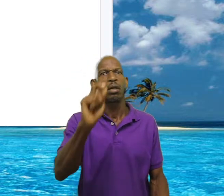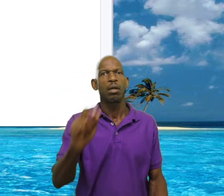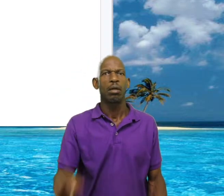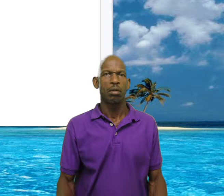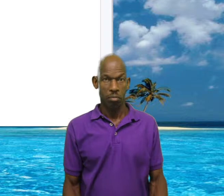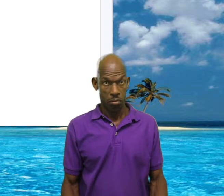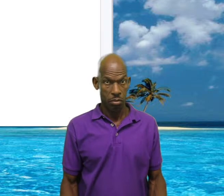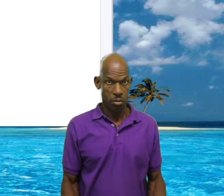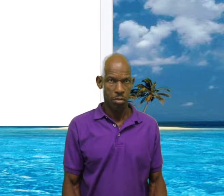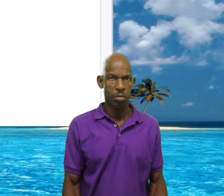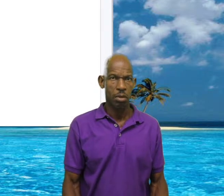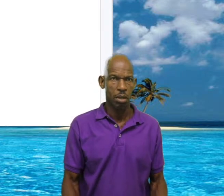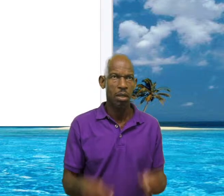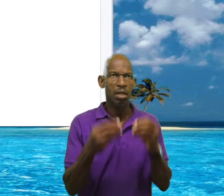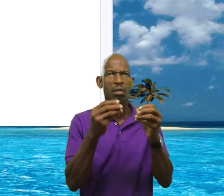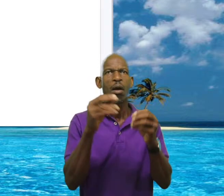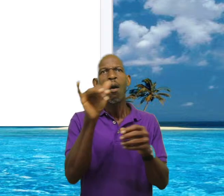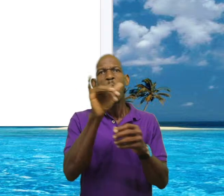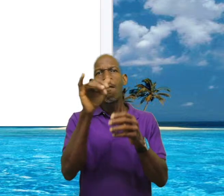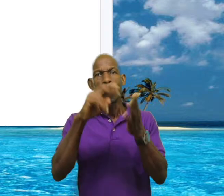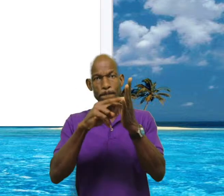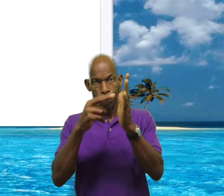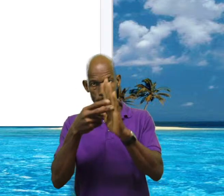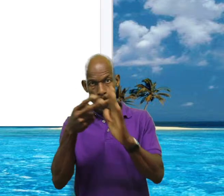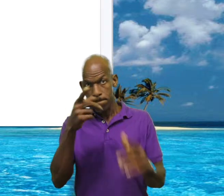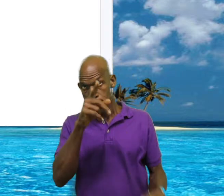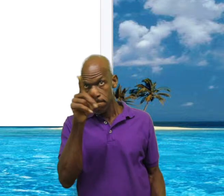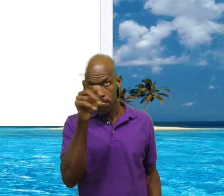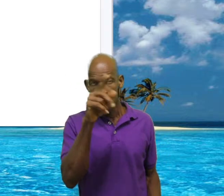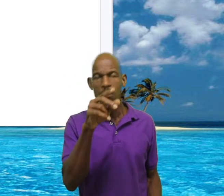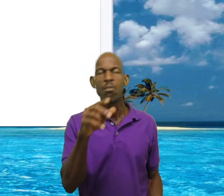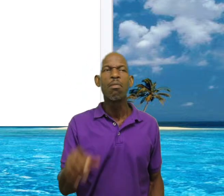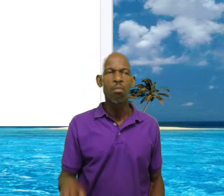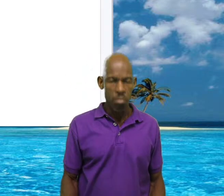Right, so we have words that we will use,